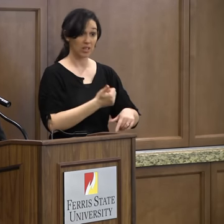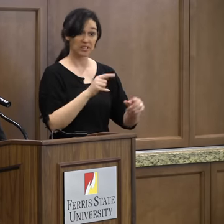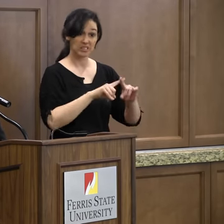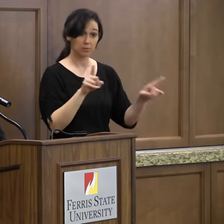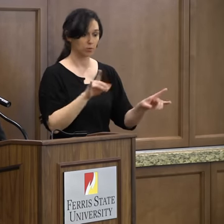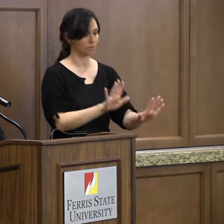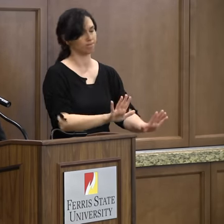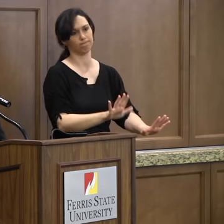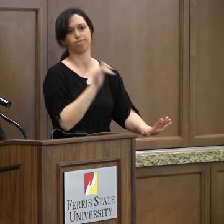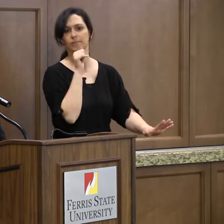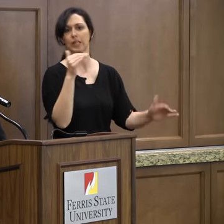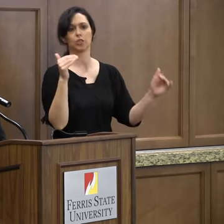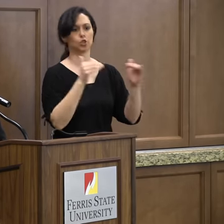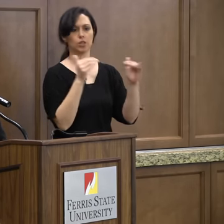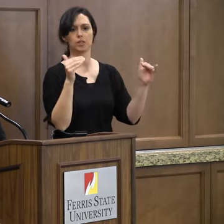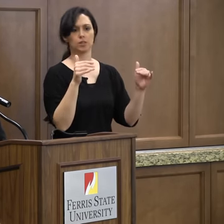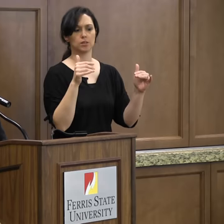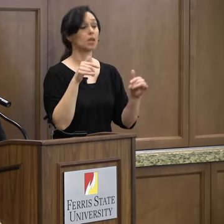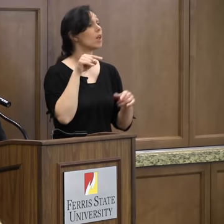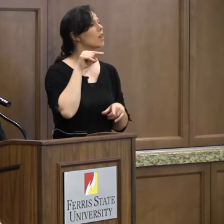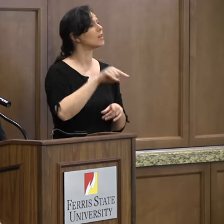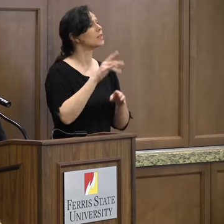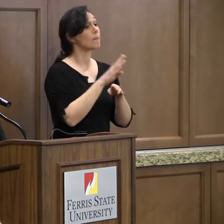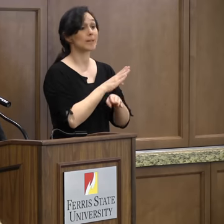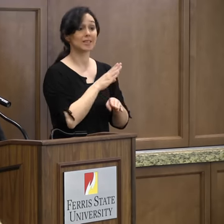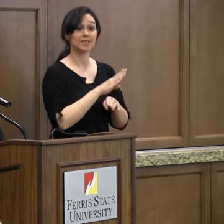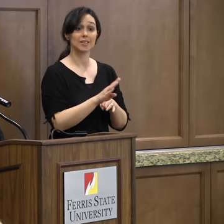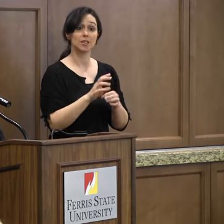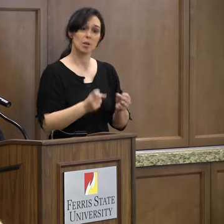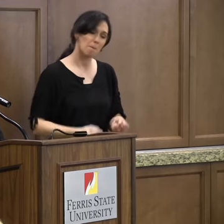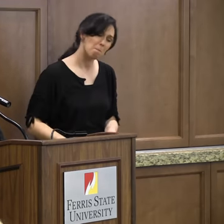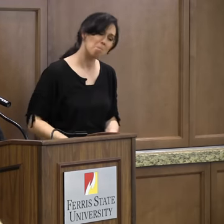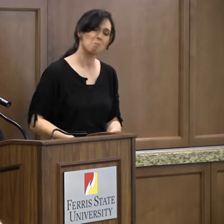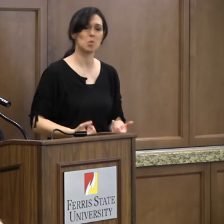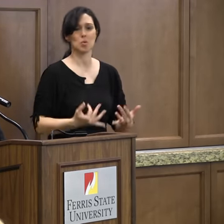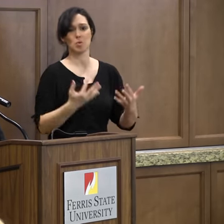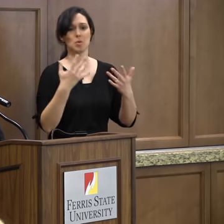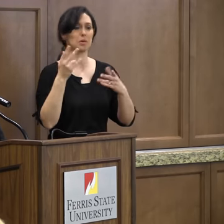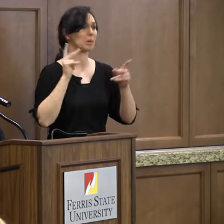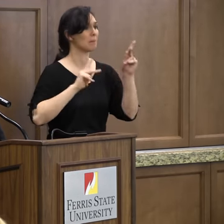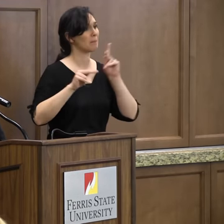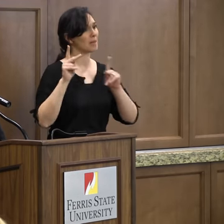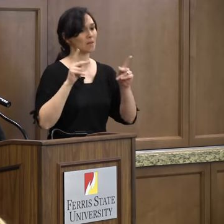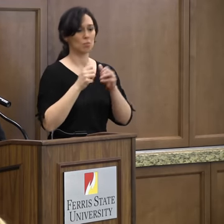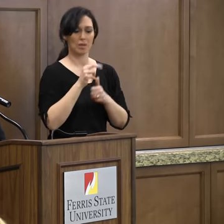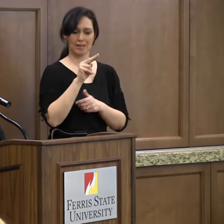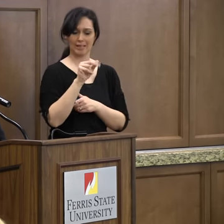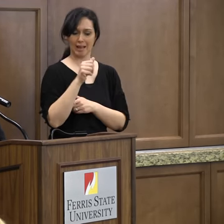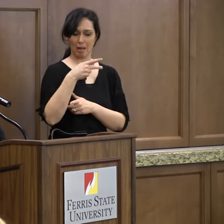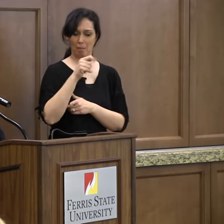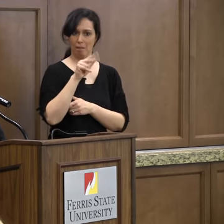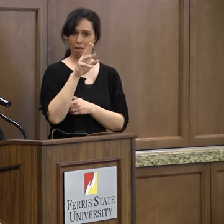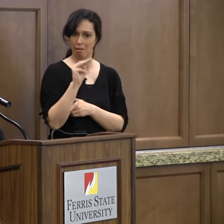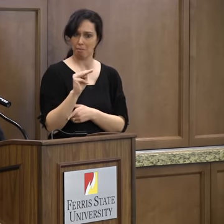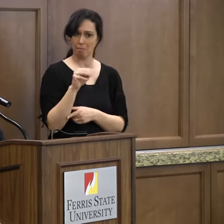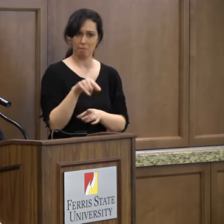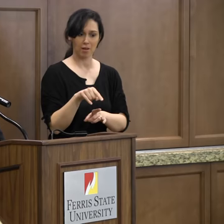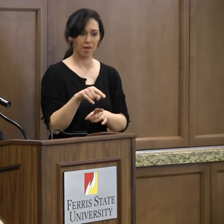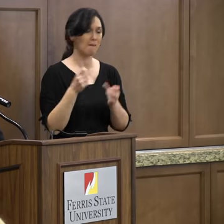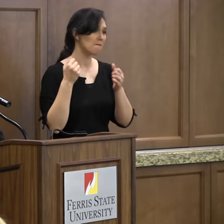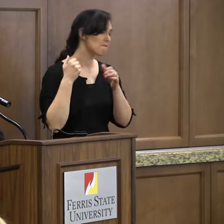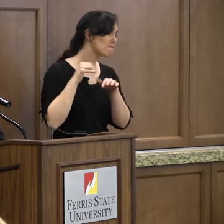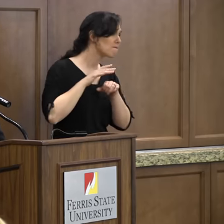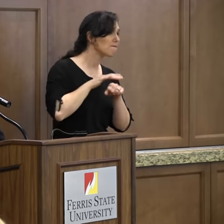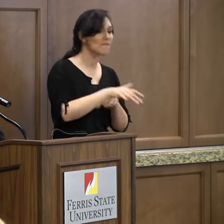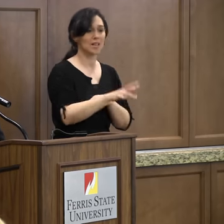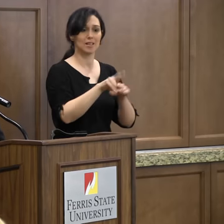just. This business of burning human beings with napalm, of filling our nation's homes with orphans